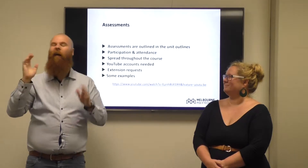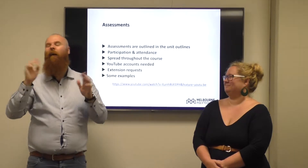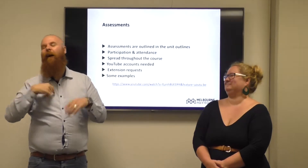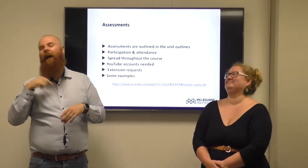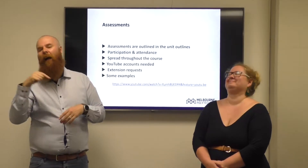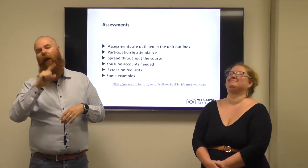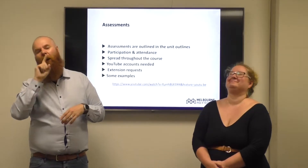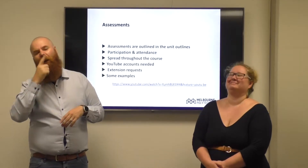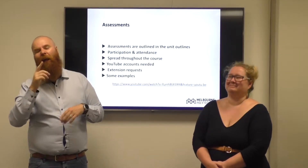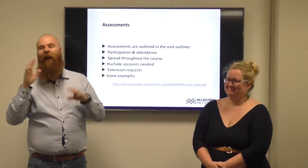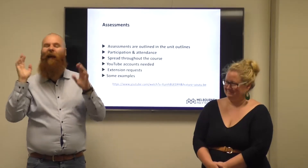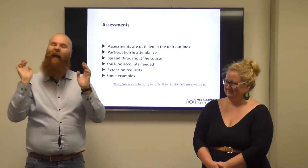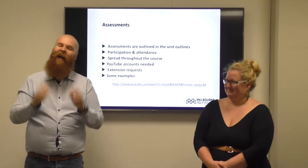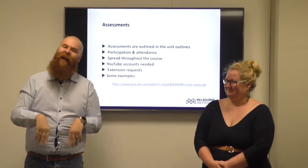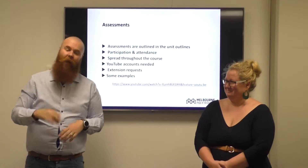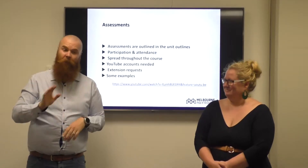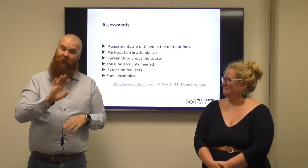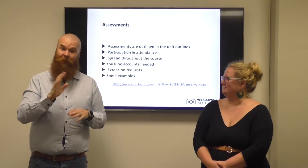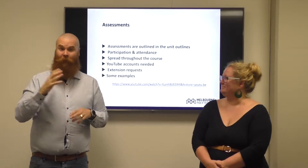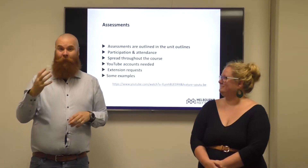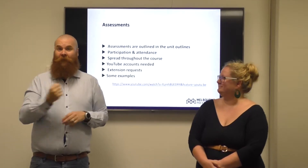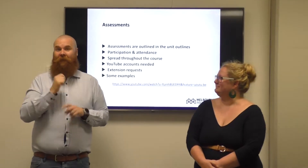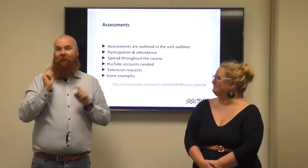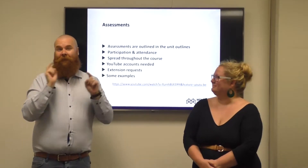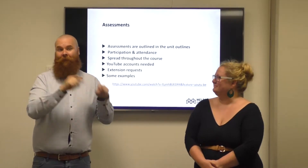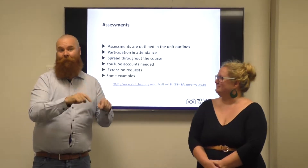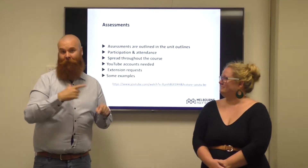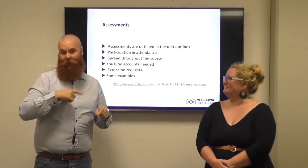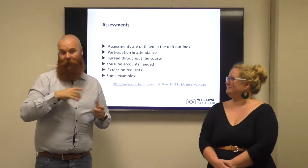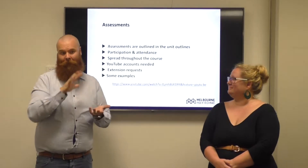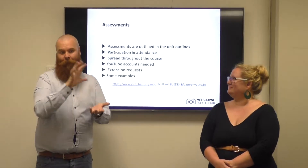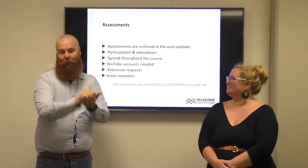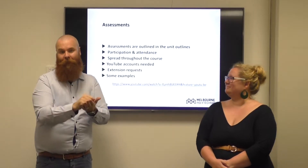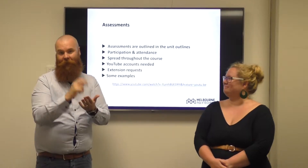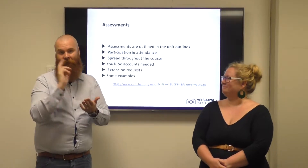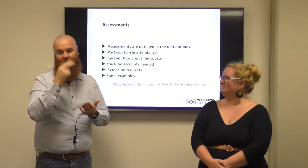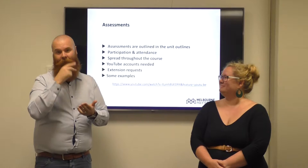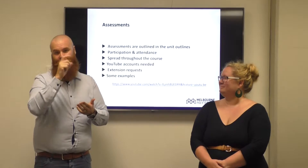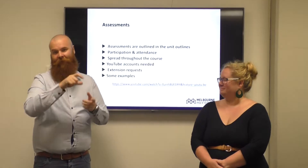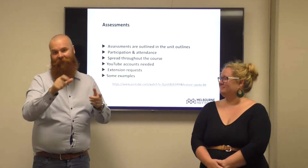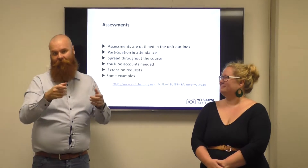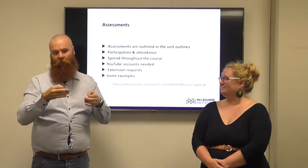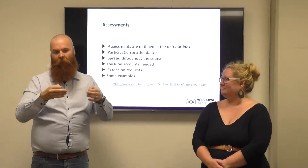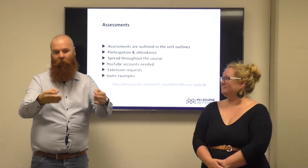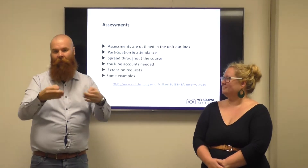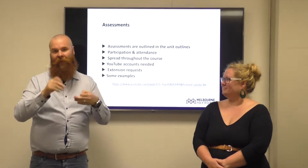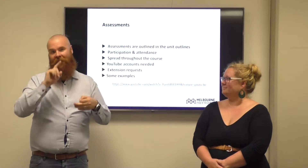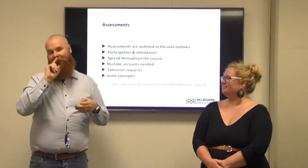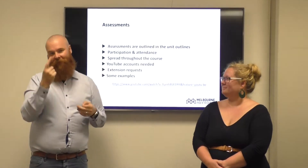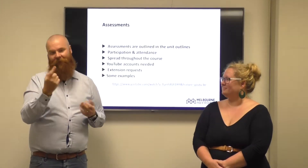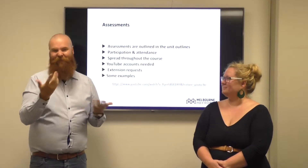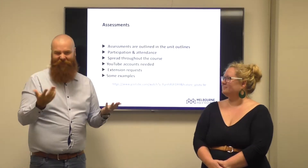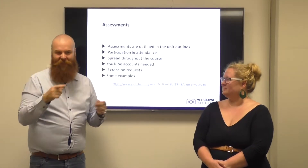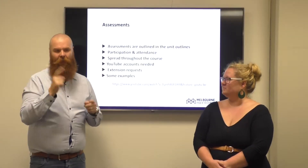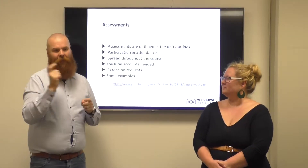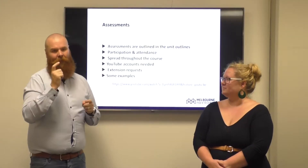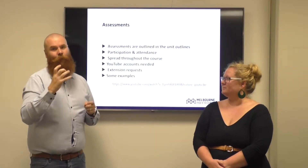I'm a bit hungover, I can't come into class on that day. No, you really must attend. It's compulsory. We've booked that deaf person to come